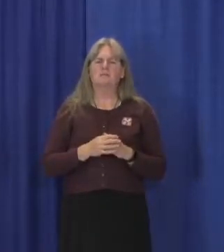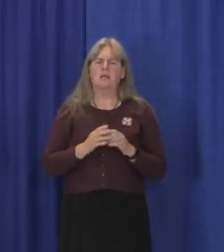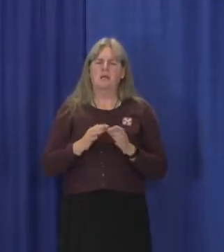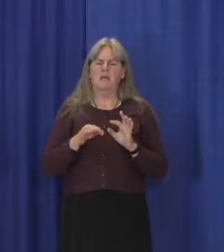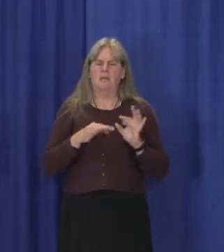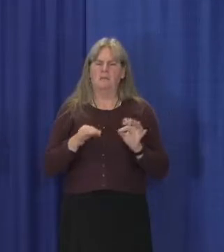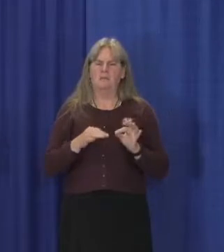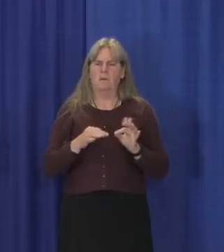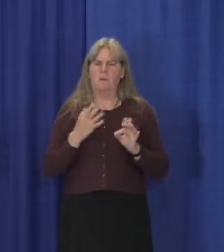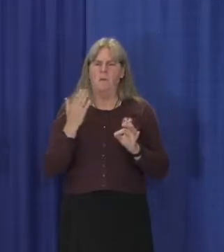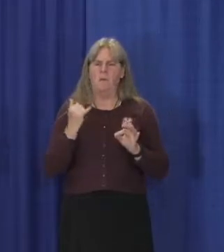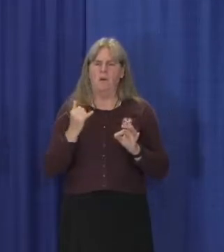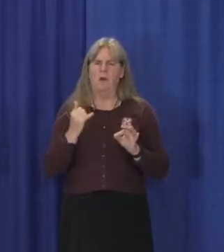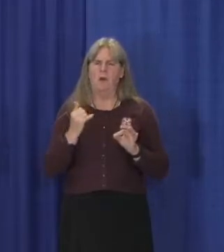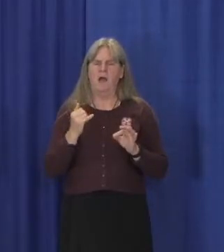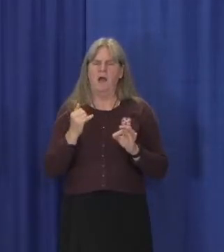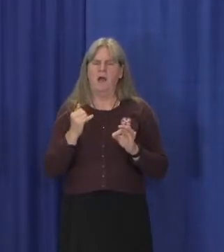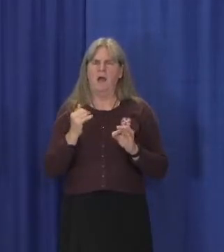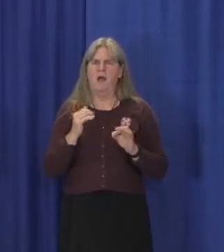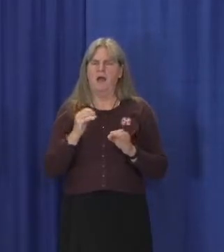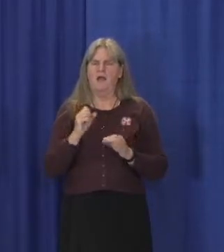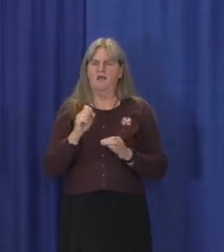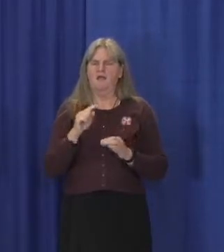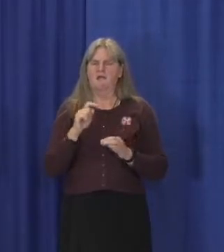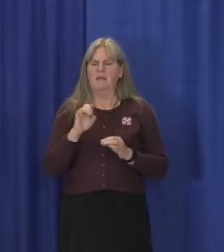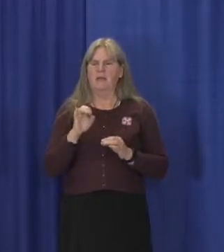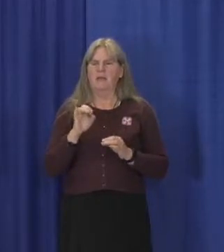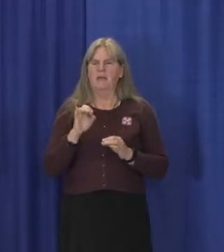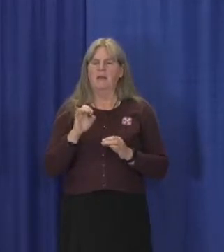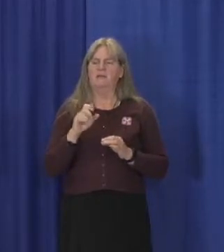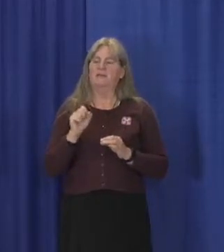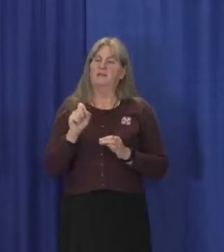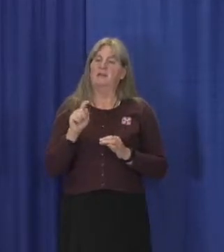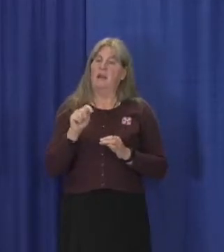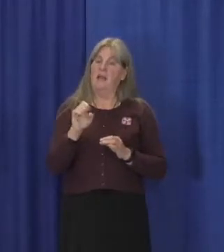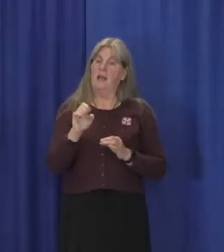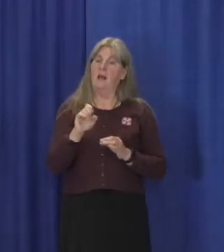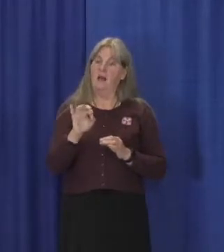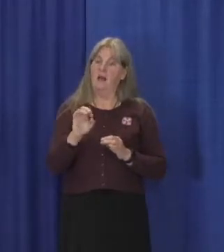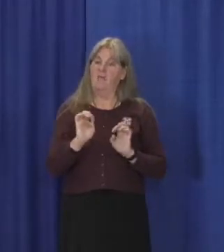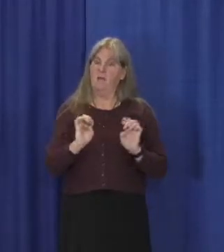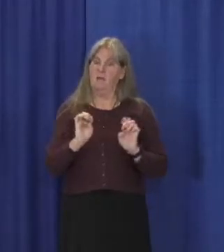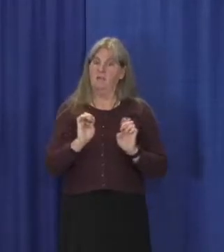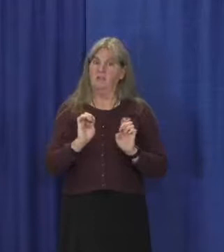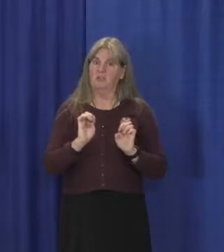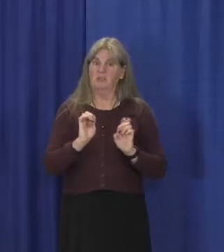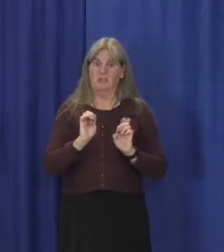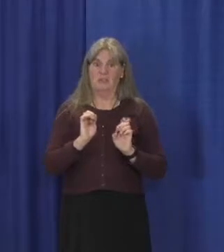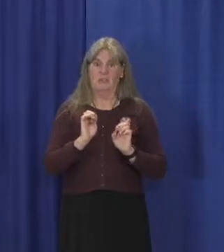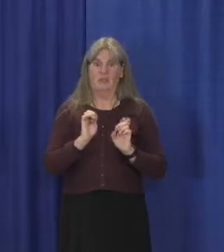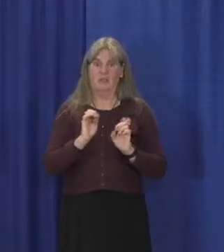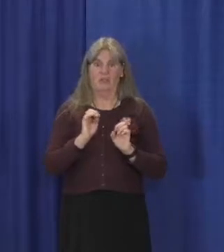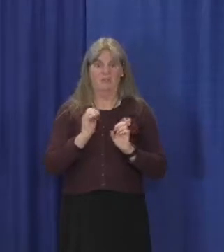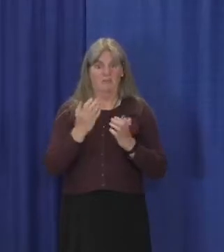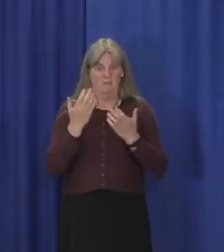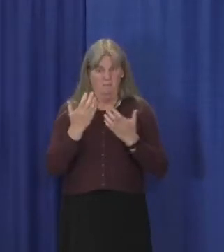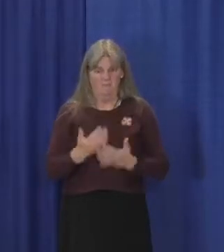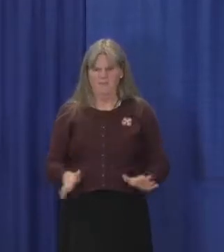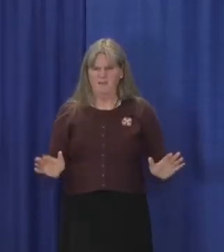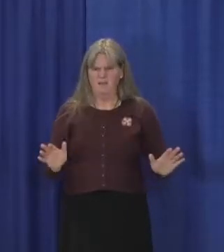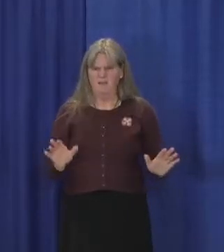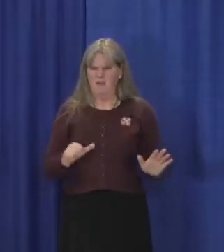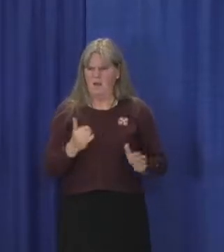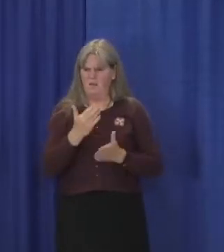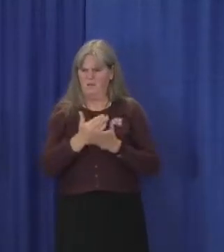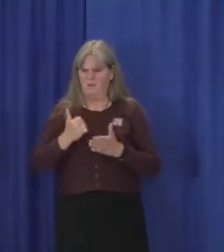for lifting these restrictions when other jurisdictions around the country, I mean, speaking from BC, are seeing a surge of